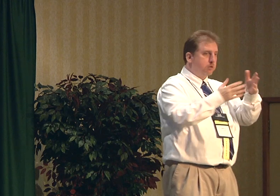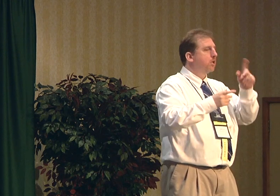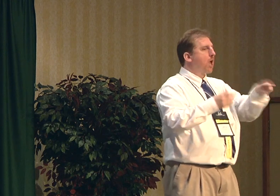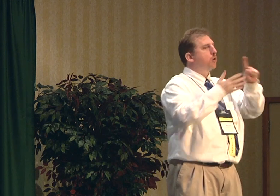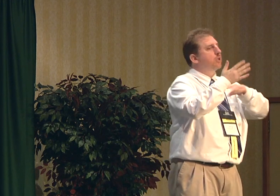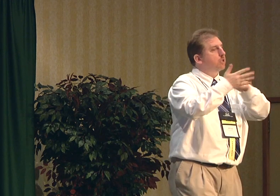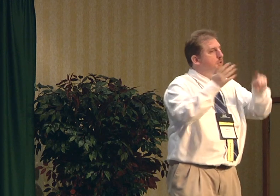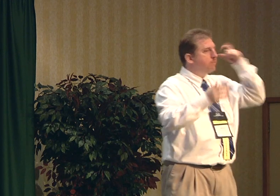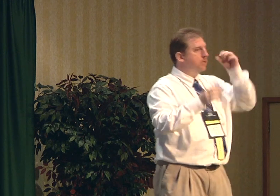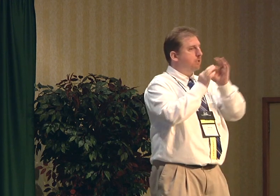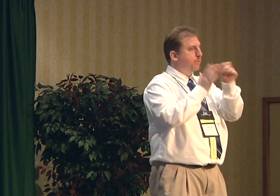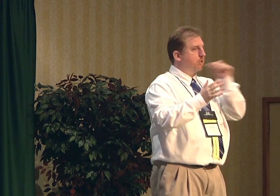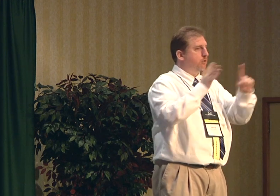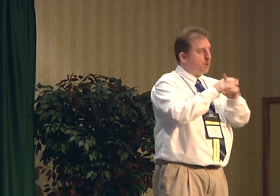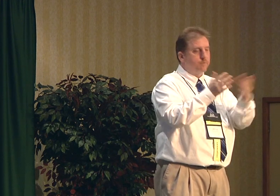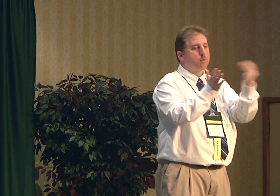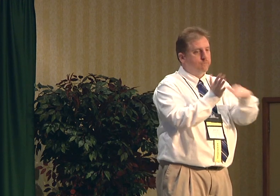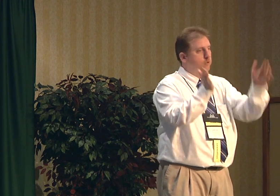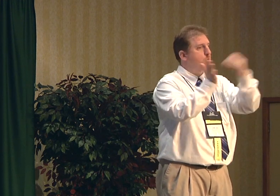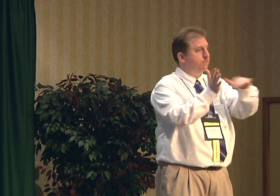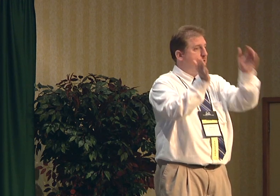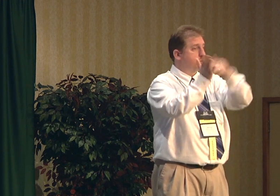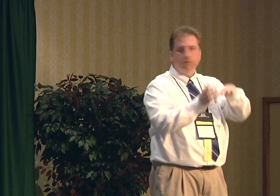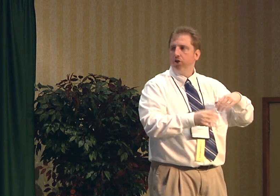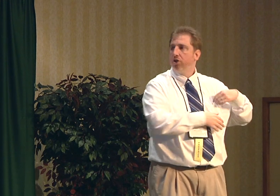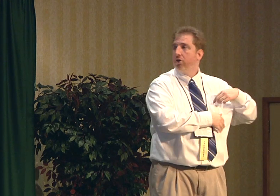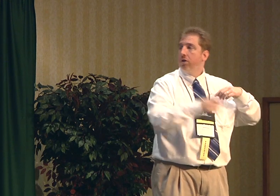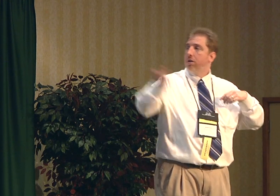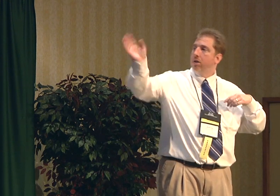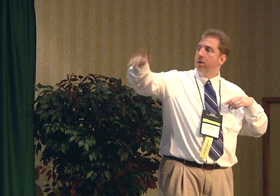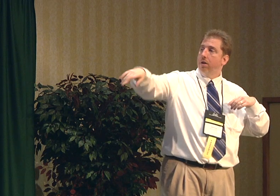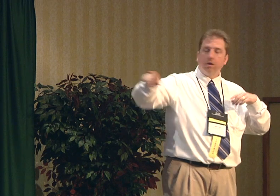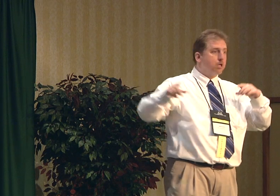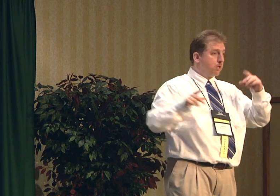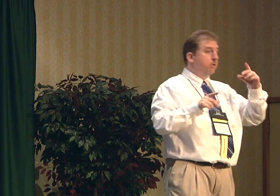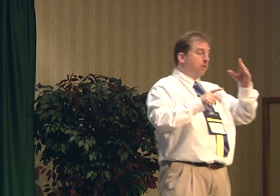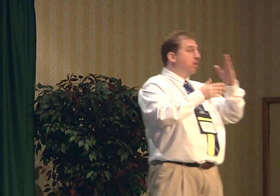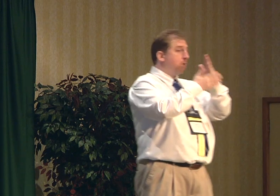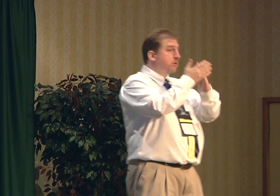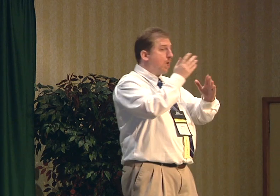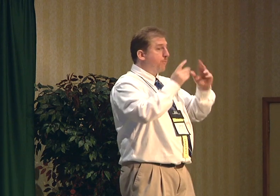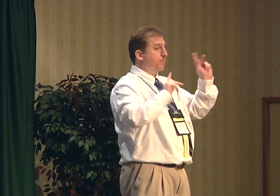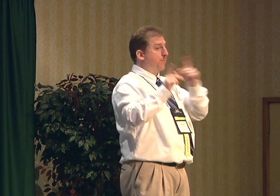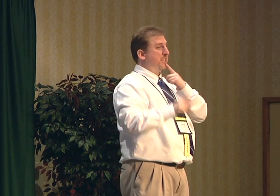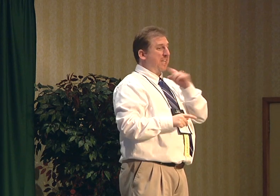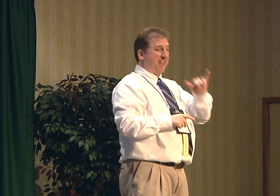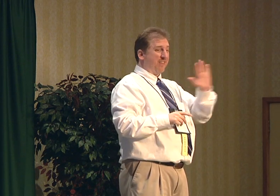All right, so the results are appointments were canceled multiple times after those interpreters didn't show up.